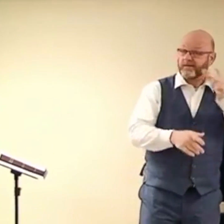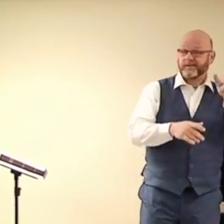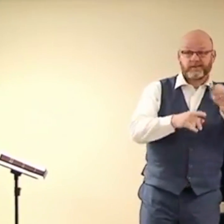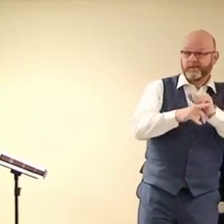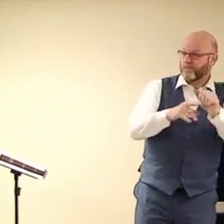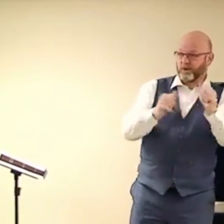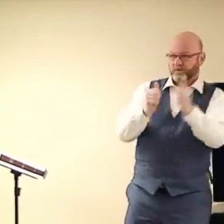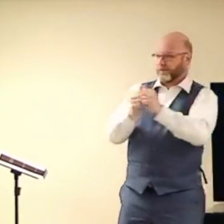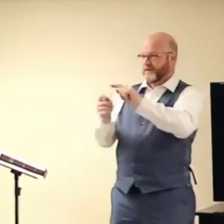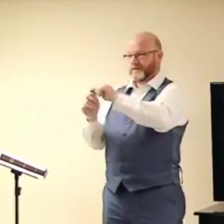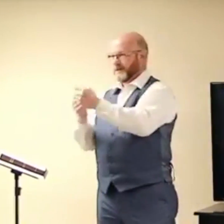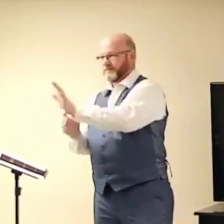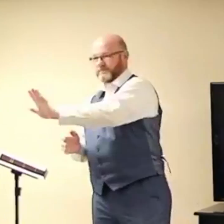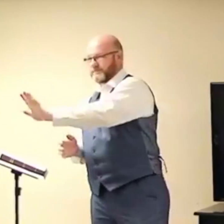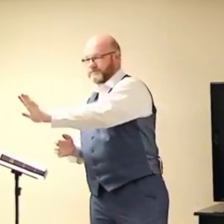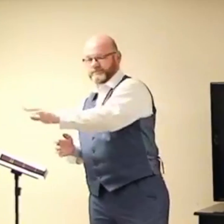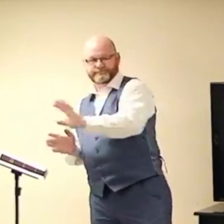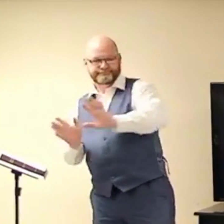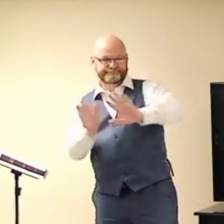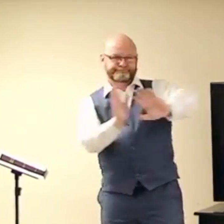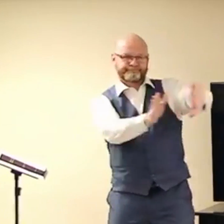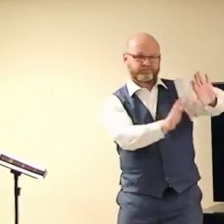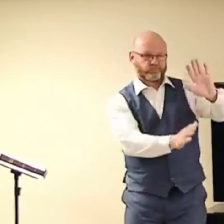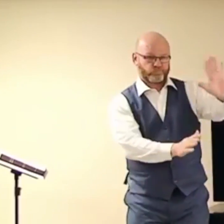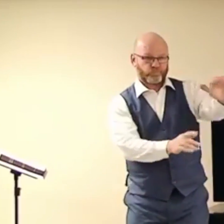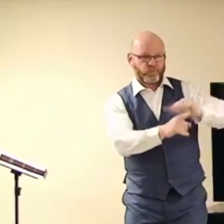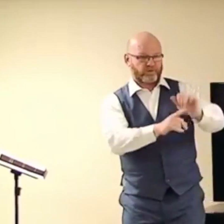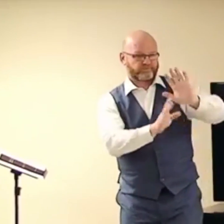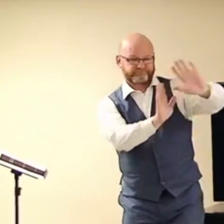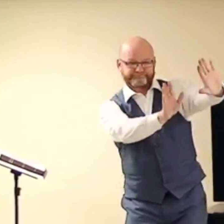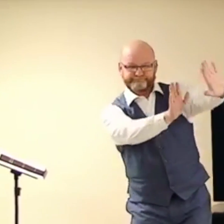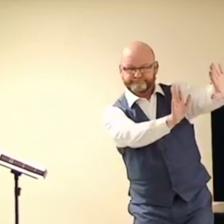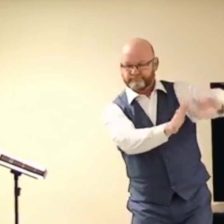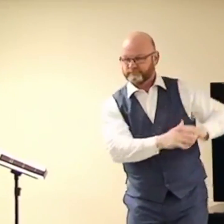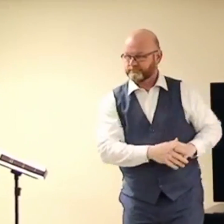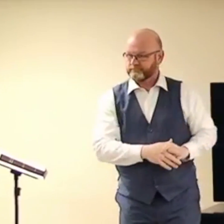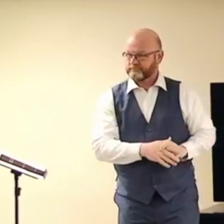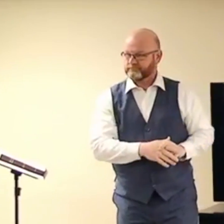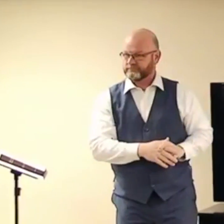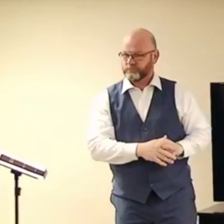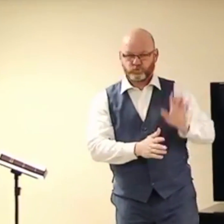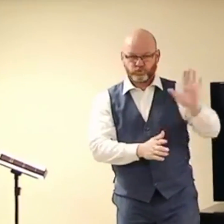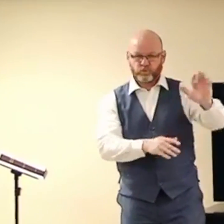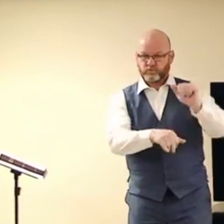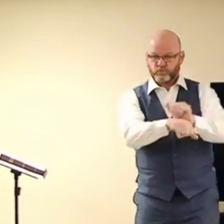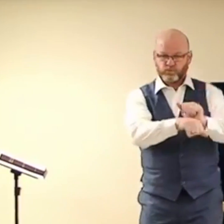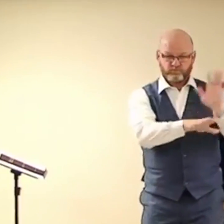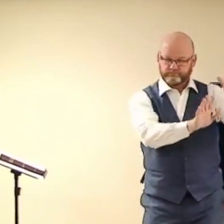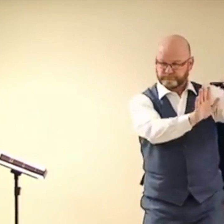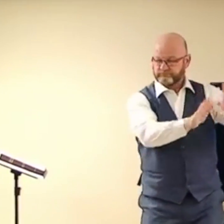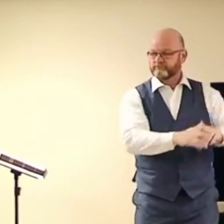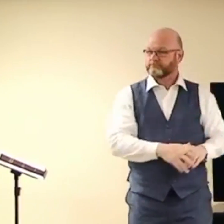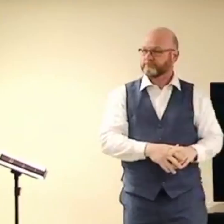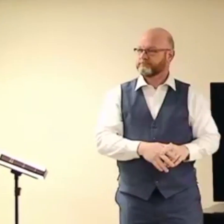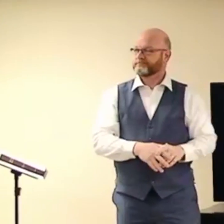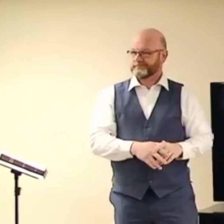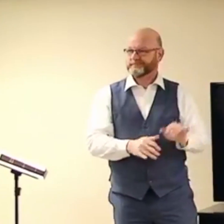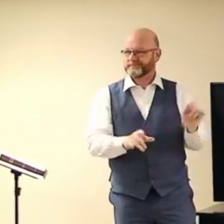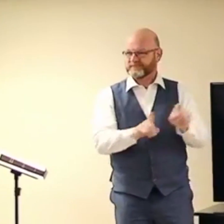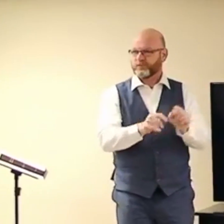kicker. He didn't need to train with the others. His one and only task was to